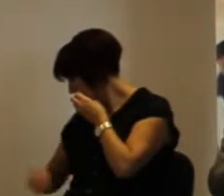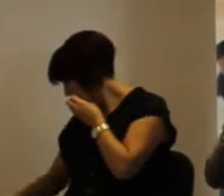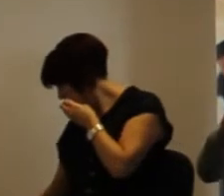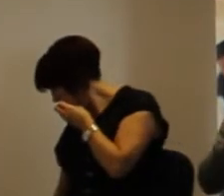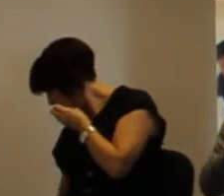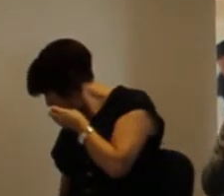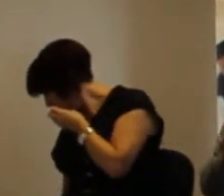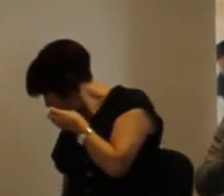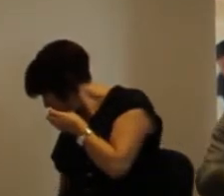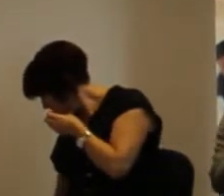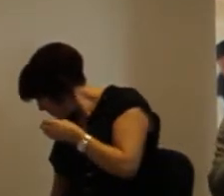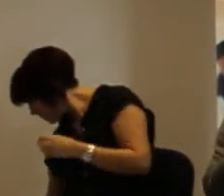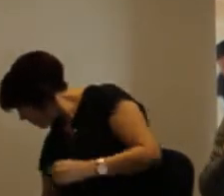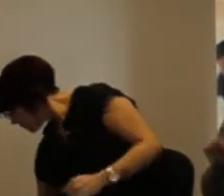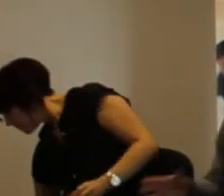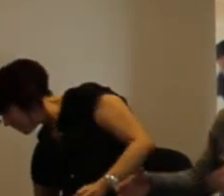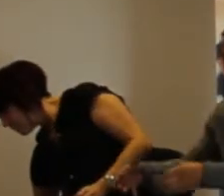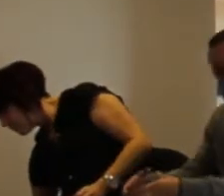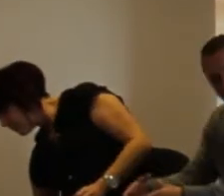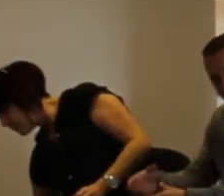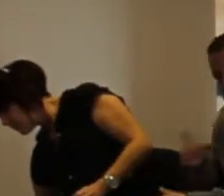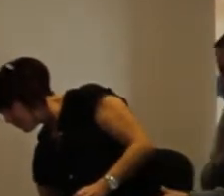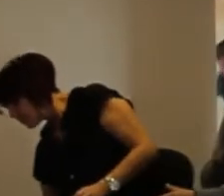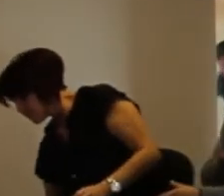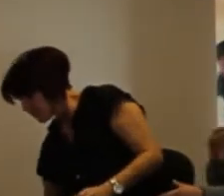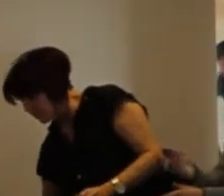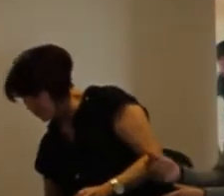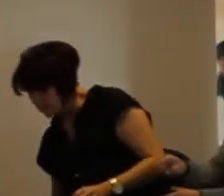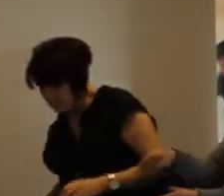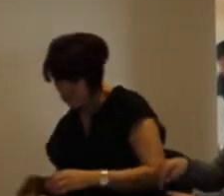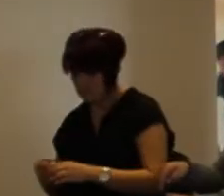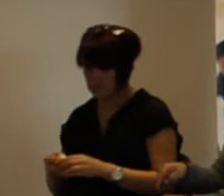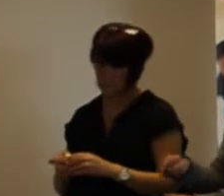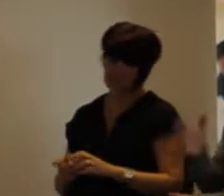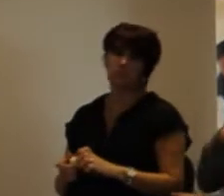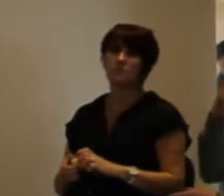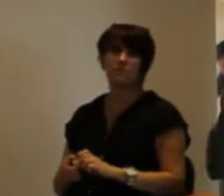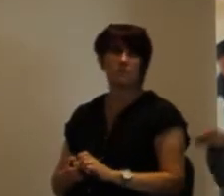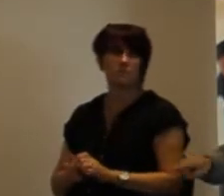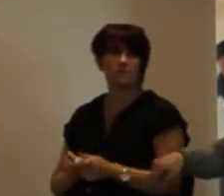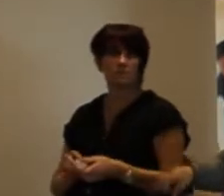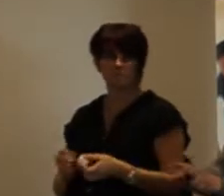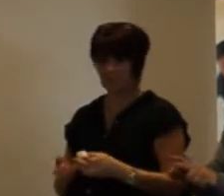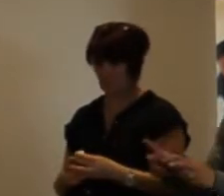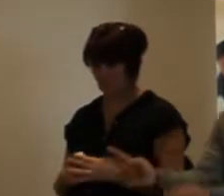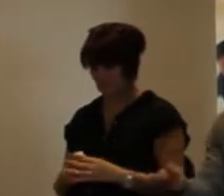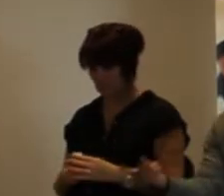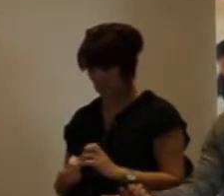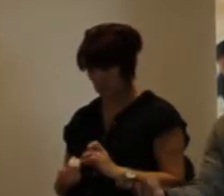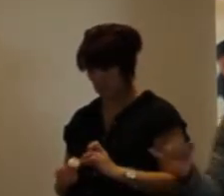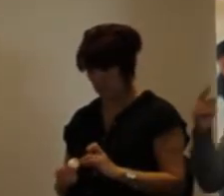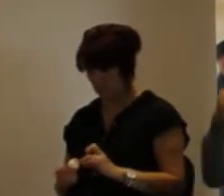but there will be instances where, for the sake of the other learners, we need to be considerate to them as well, and maybe use a separate